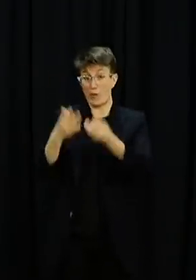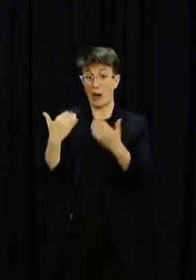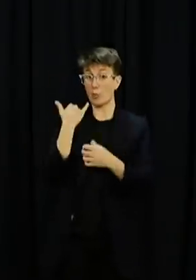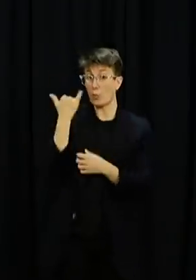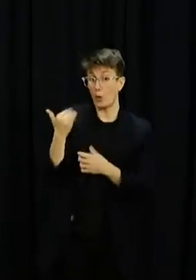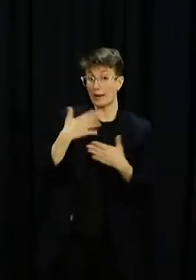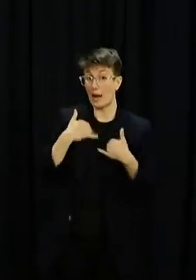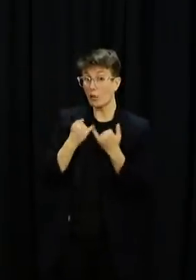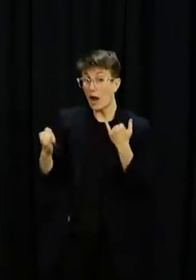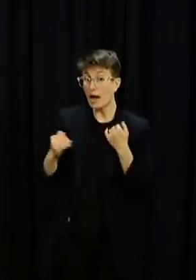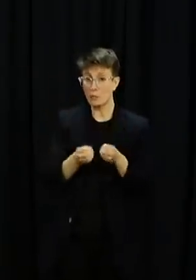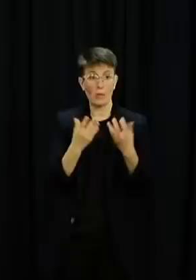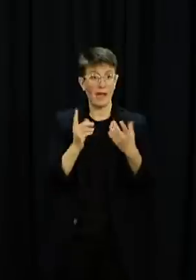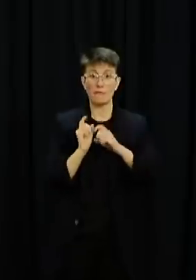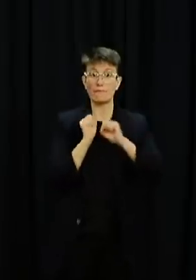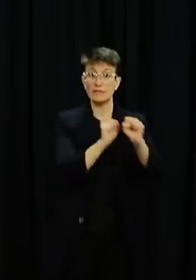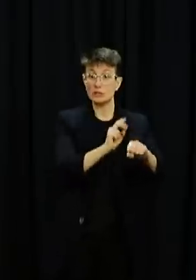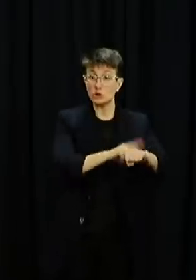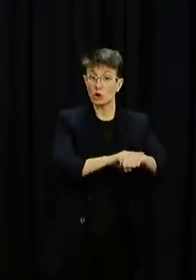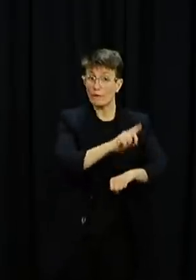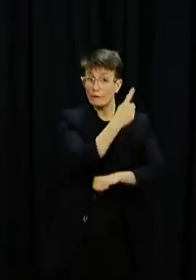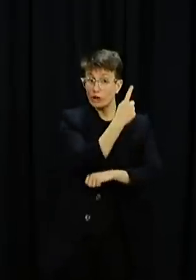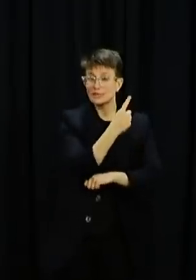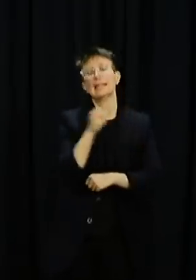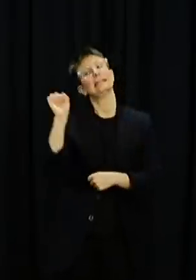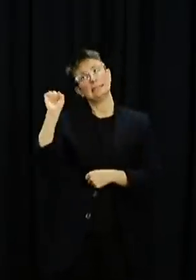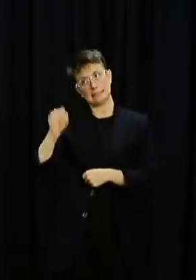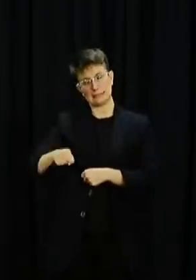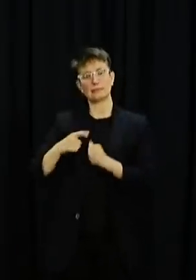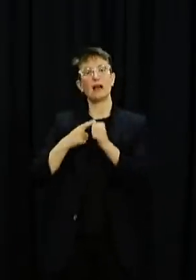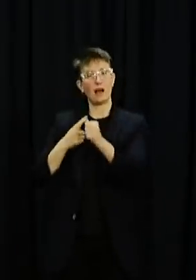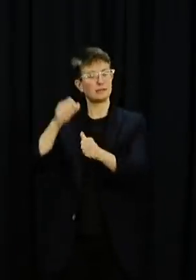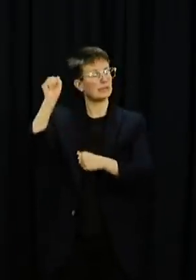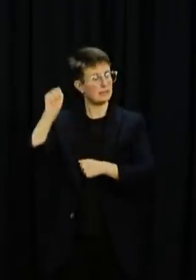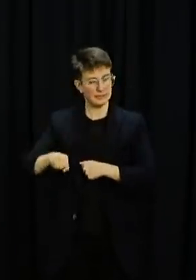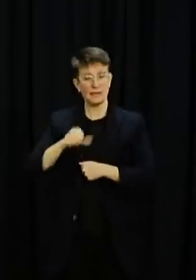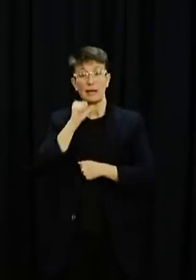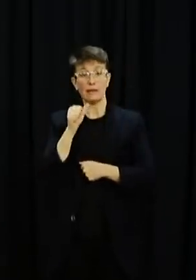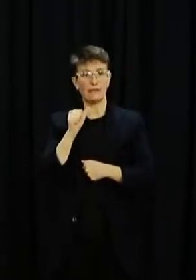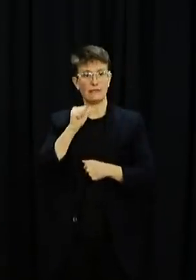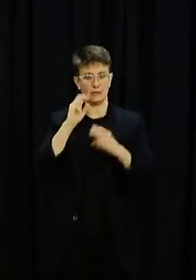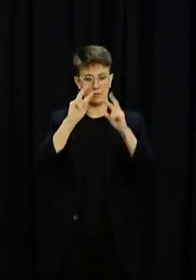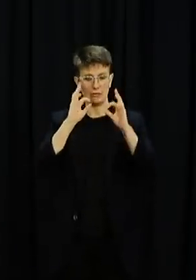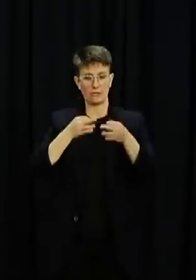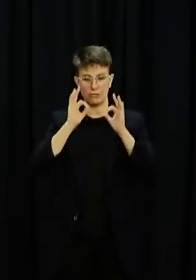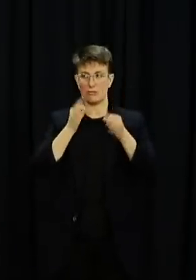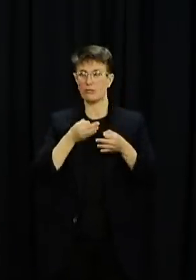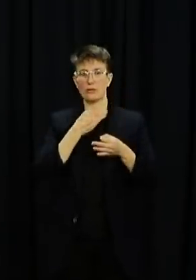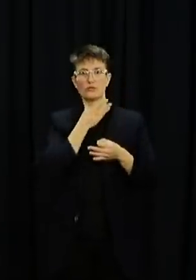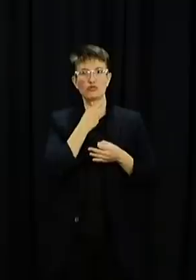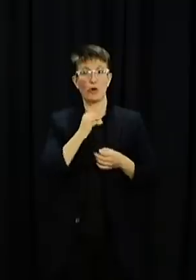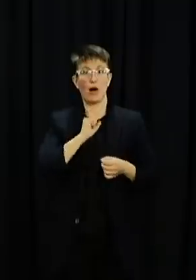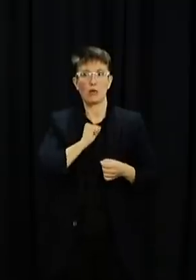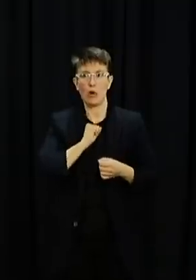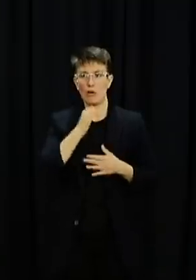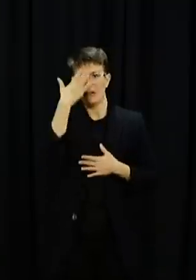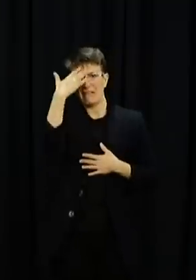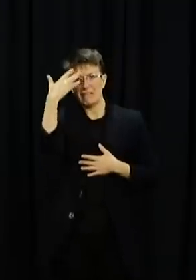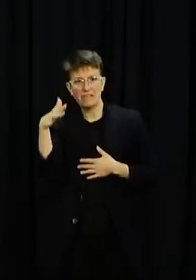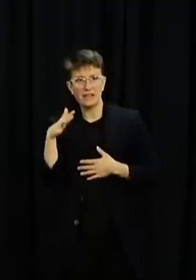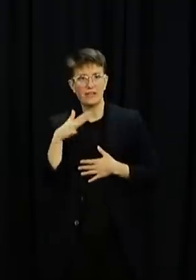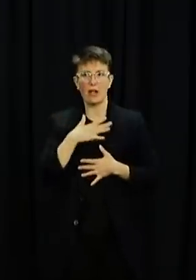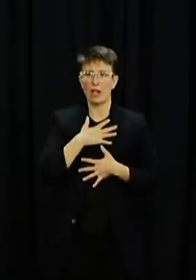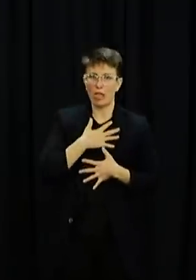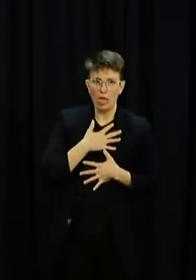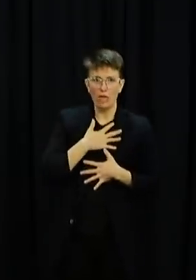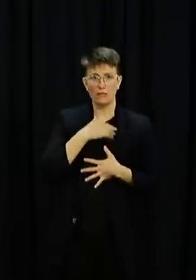Yes, they can. They can do that. We're asking if you're symptomatic, you can go to a drive-through. We're just asking people if you're well, you